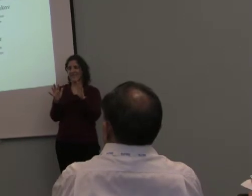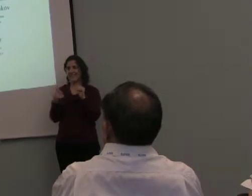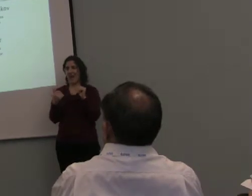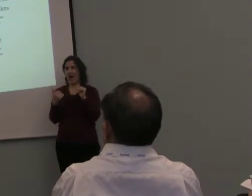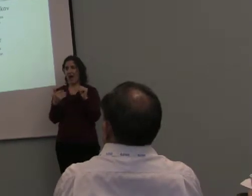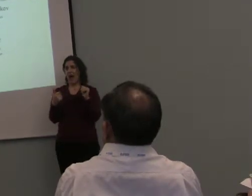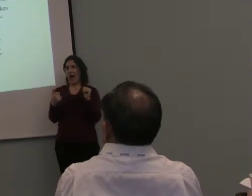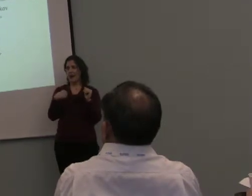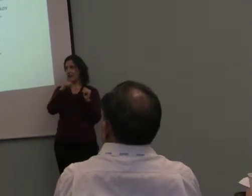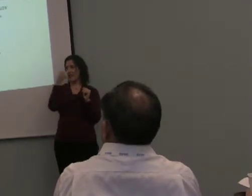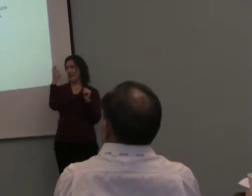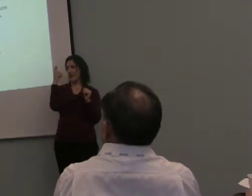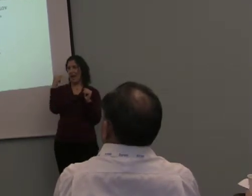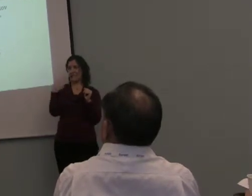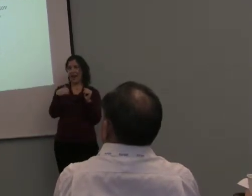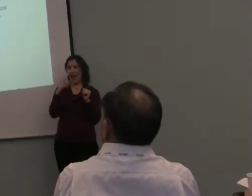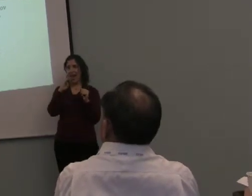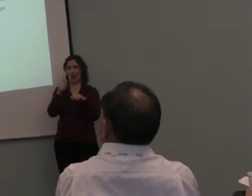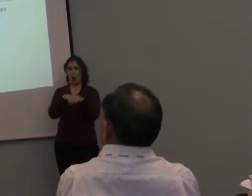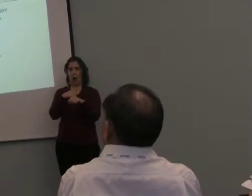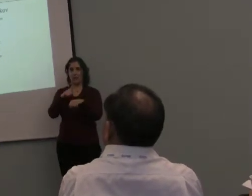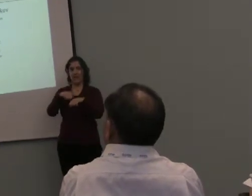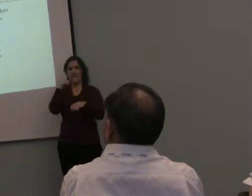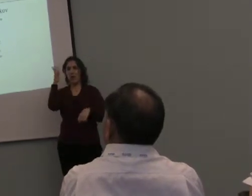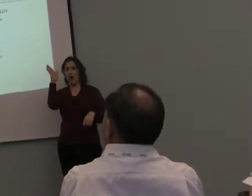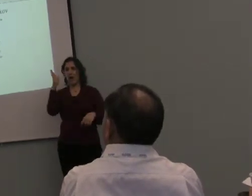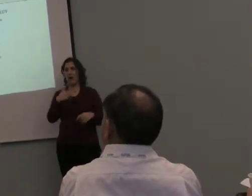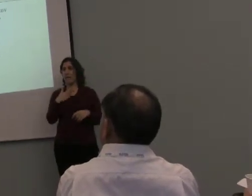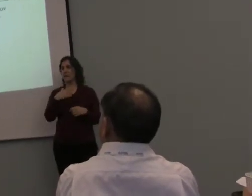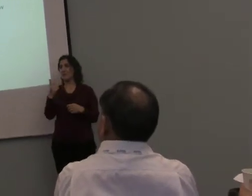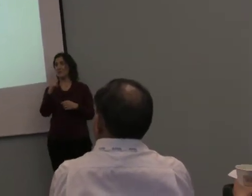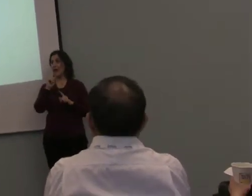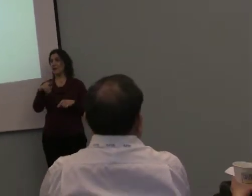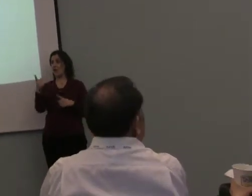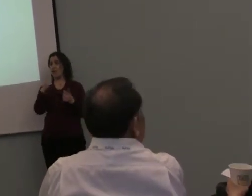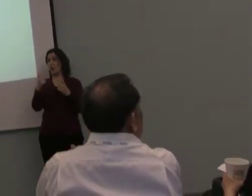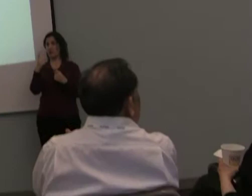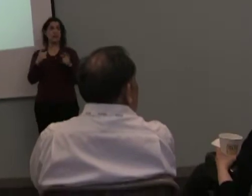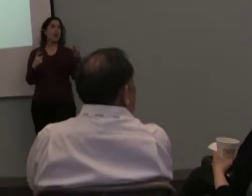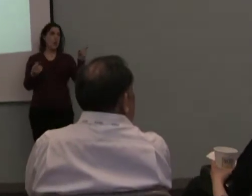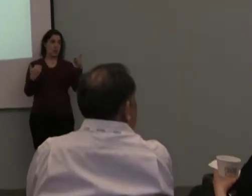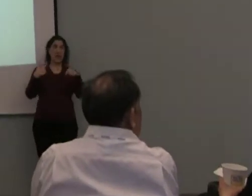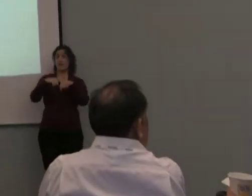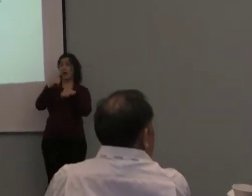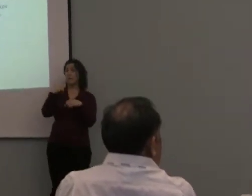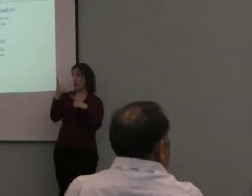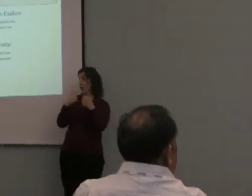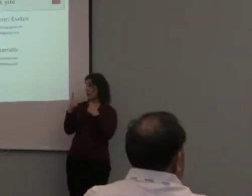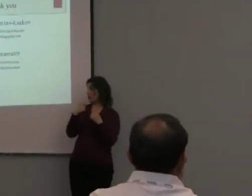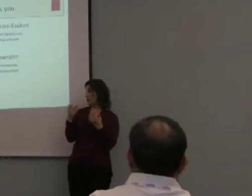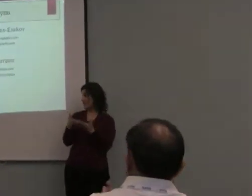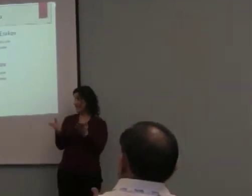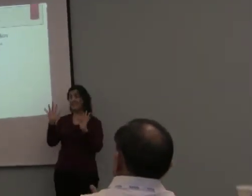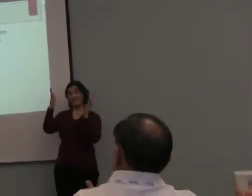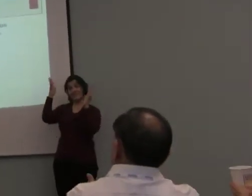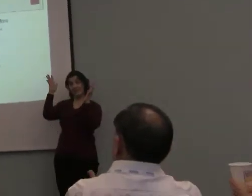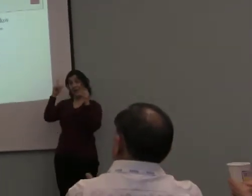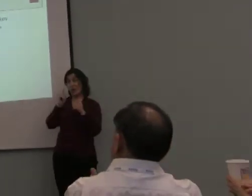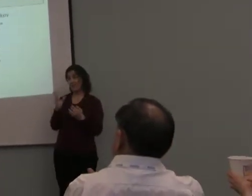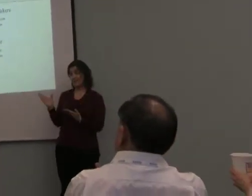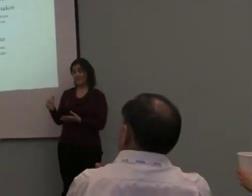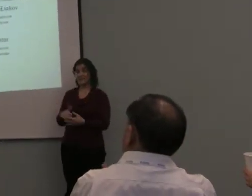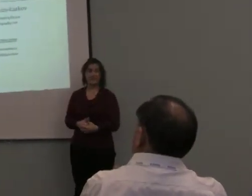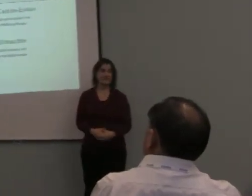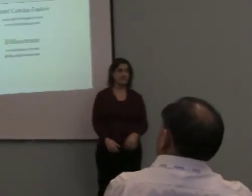twice as long as I realized. So if there are any questions, I am happy to take them. And we do have time for questions if you want to ask.